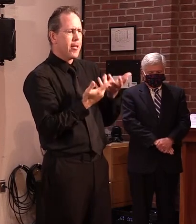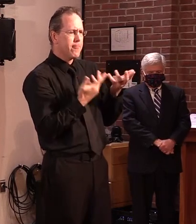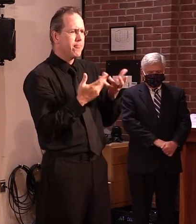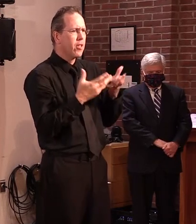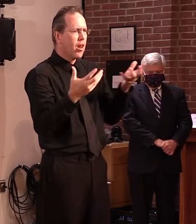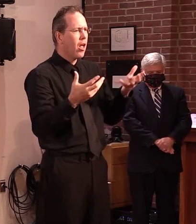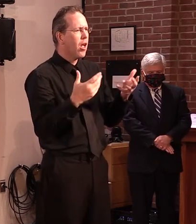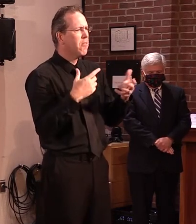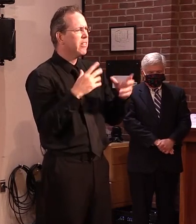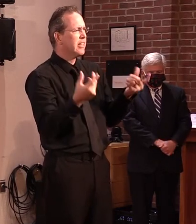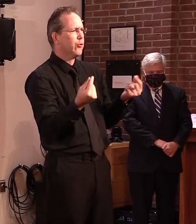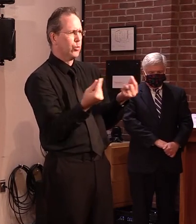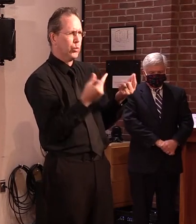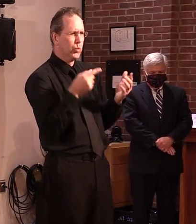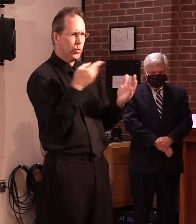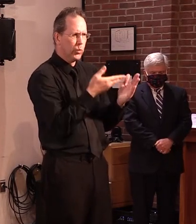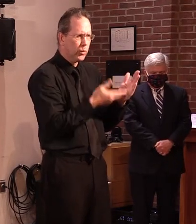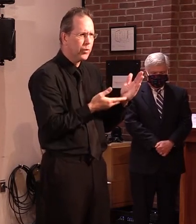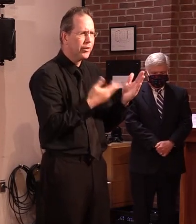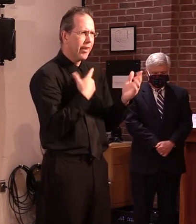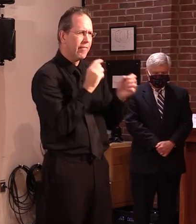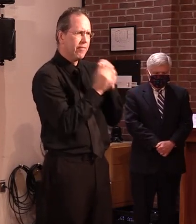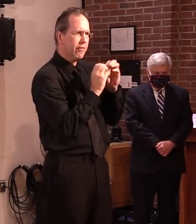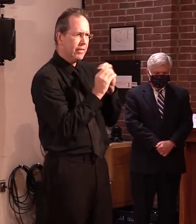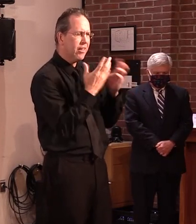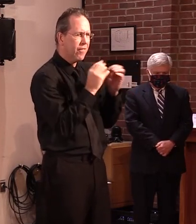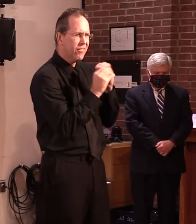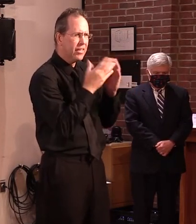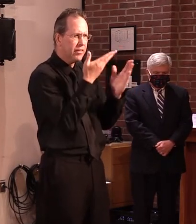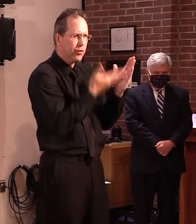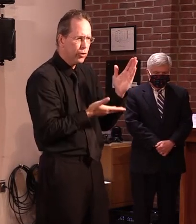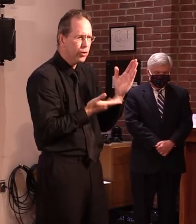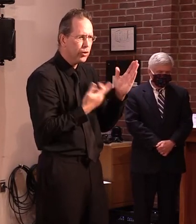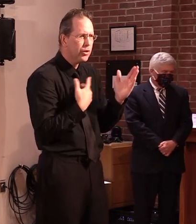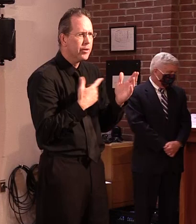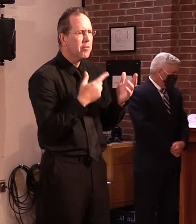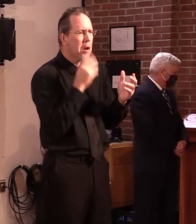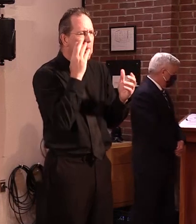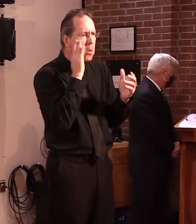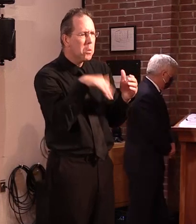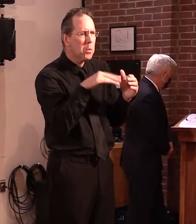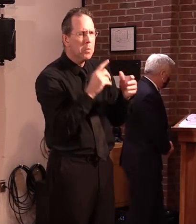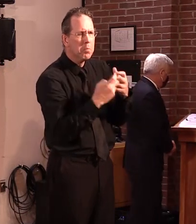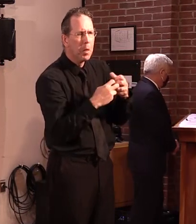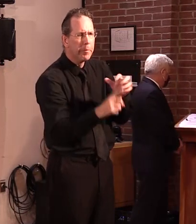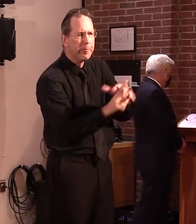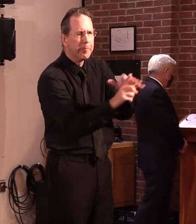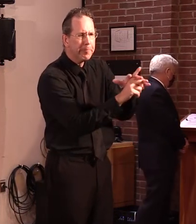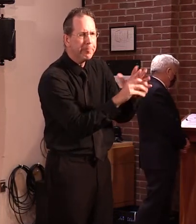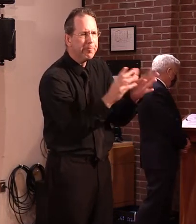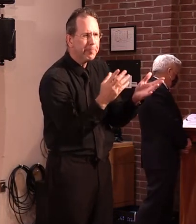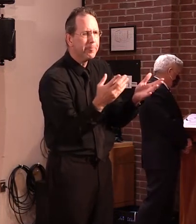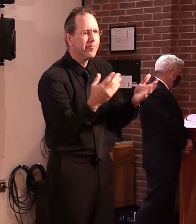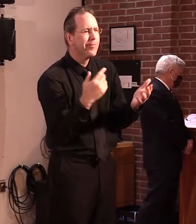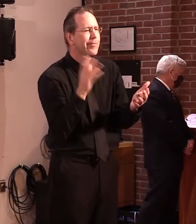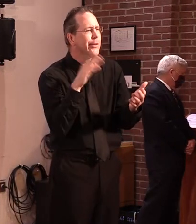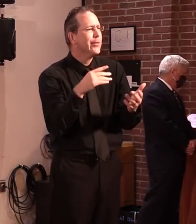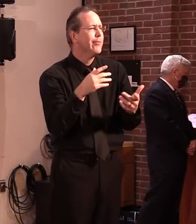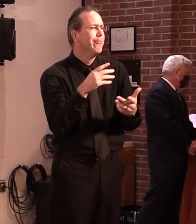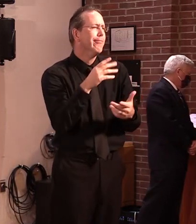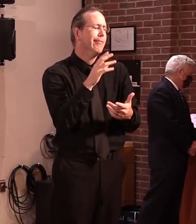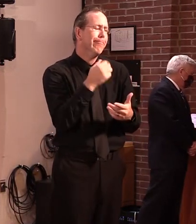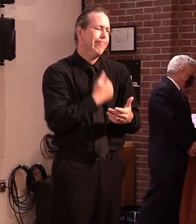auto-clear. I believe this may be one of them, but we're also talking about 50-year-old technology, so even the things